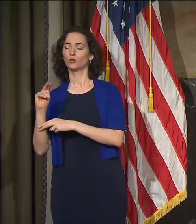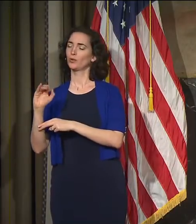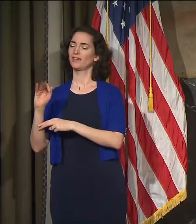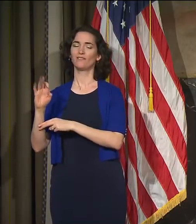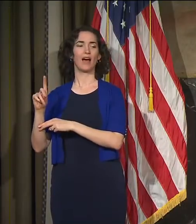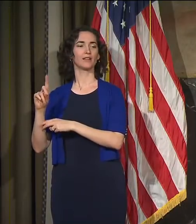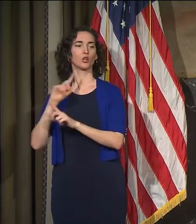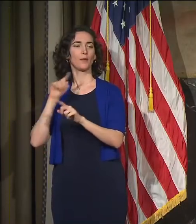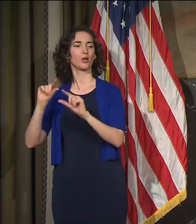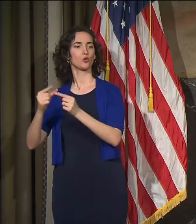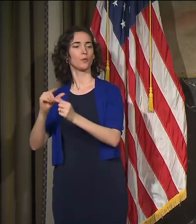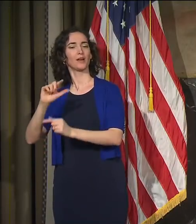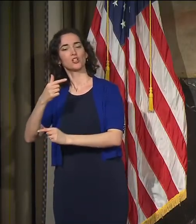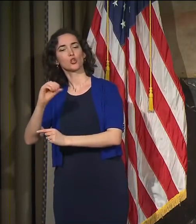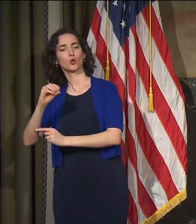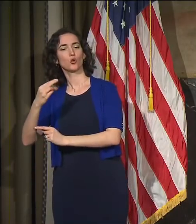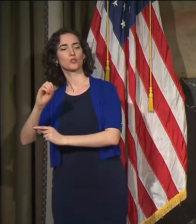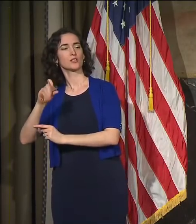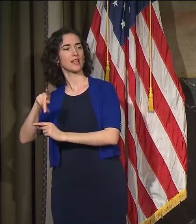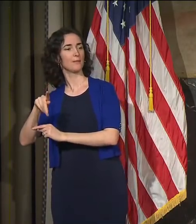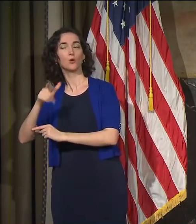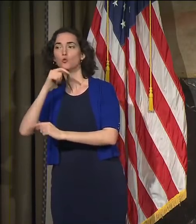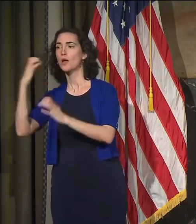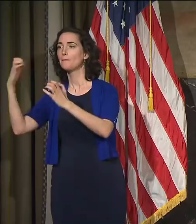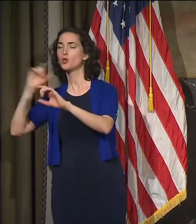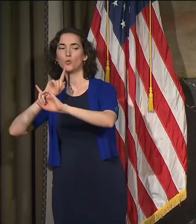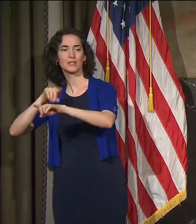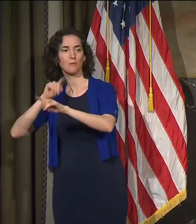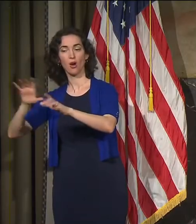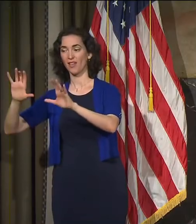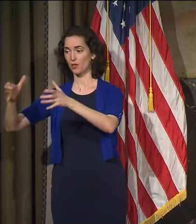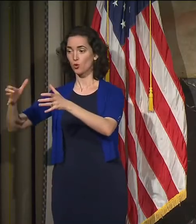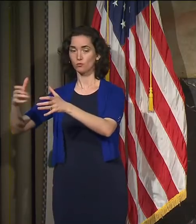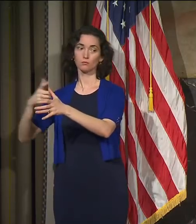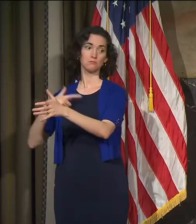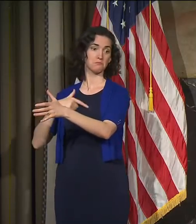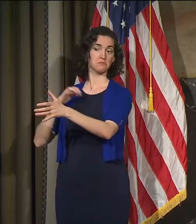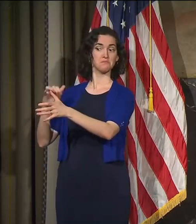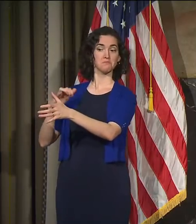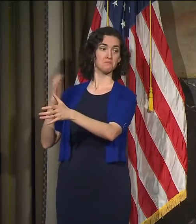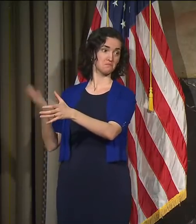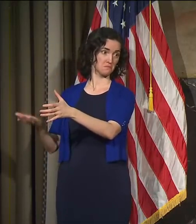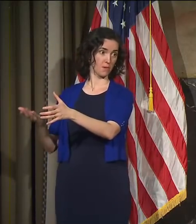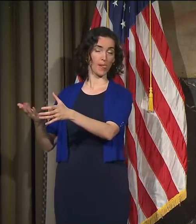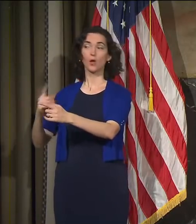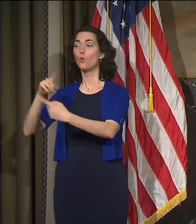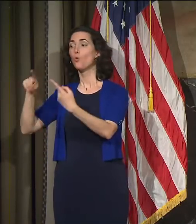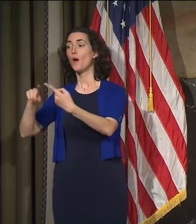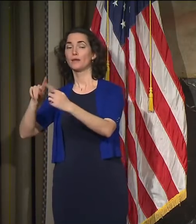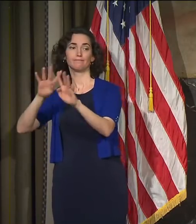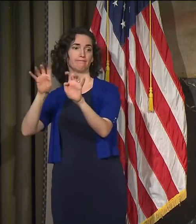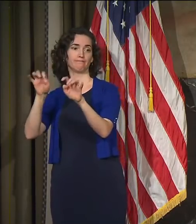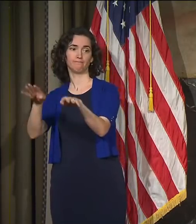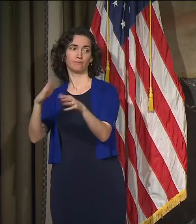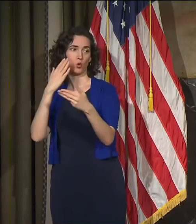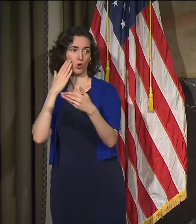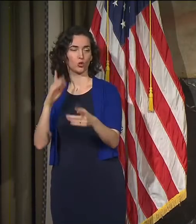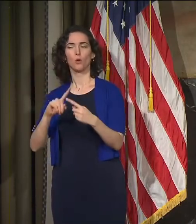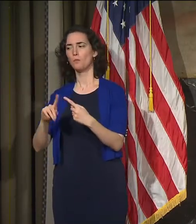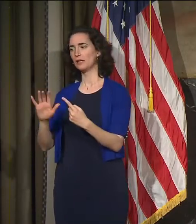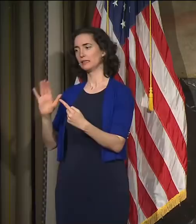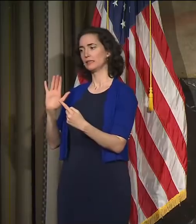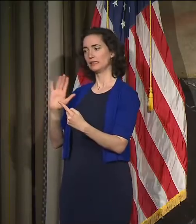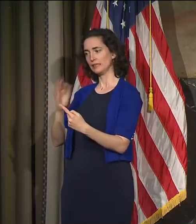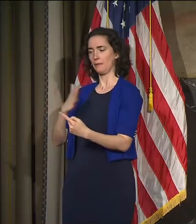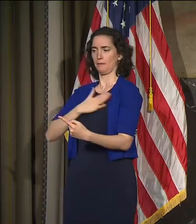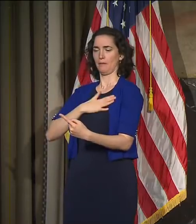we operate out of GOSEP to respond to emergencies and that sort of stuff. Don't know exactly when that's going to be, but that's sort of when